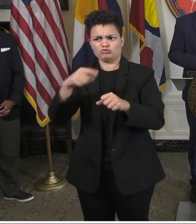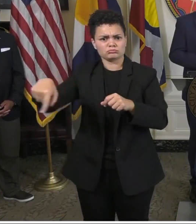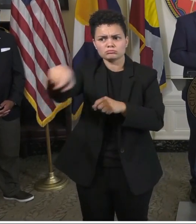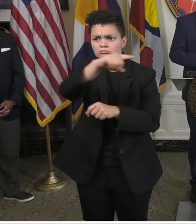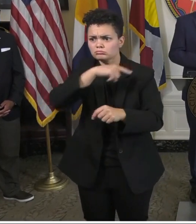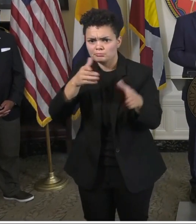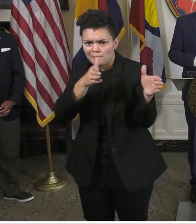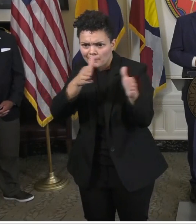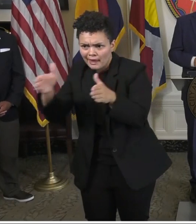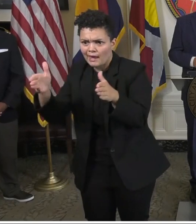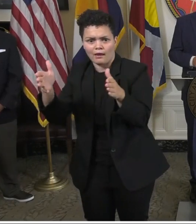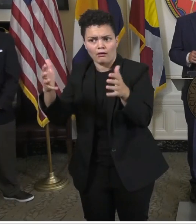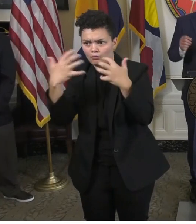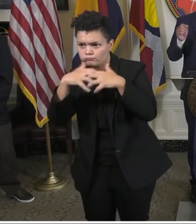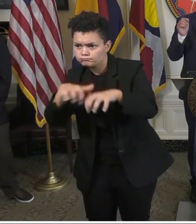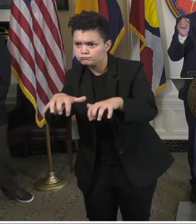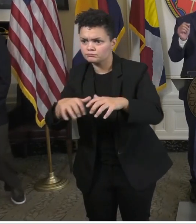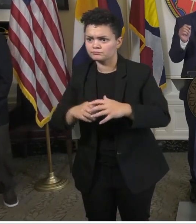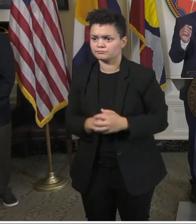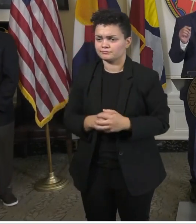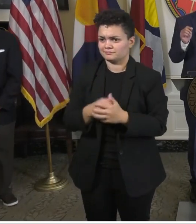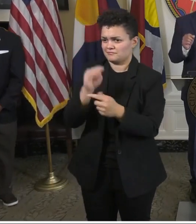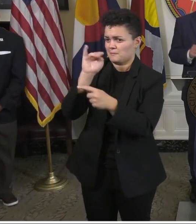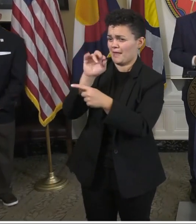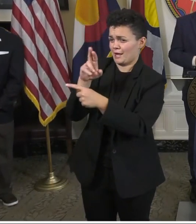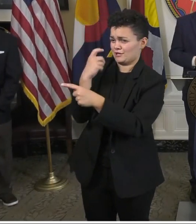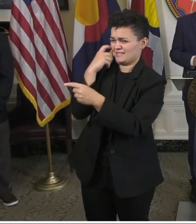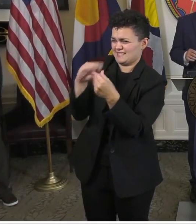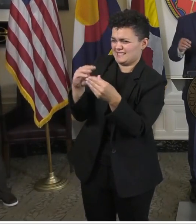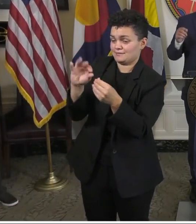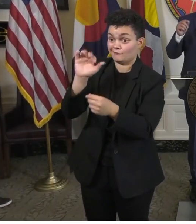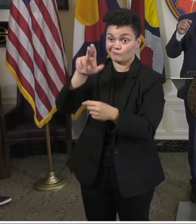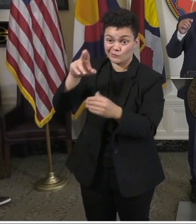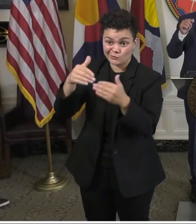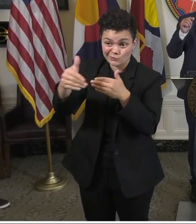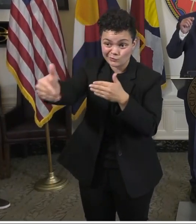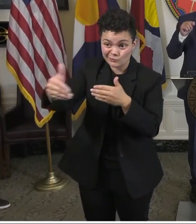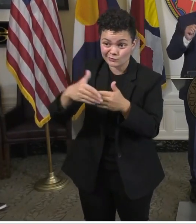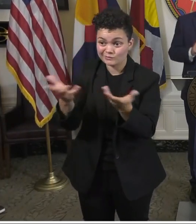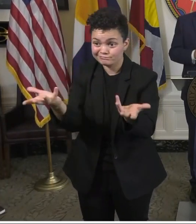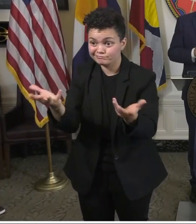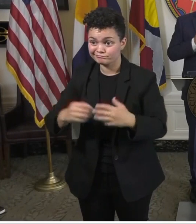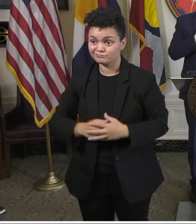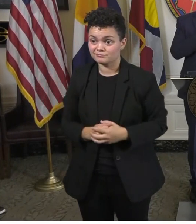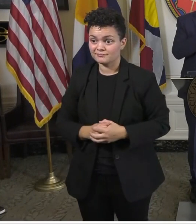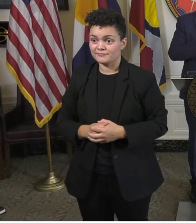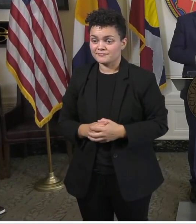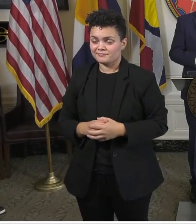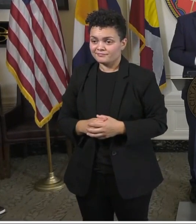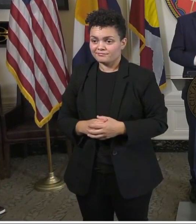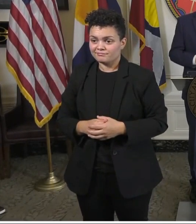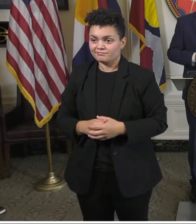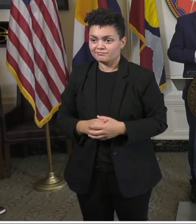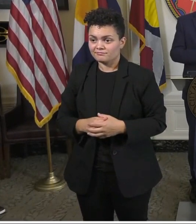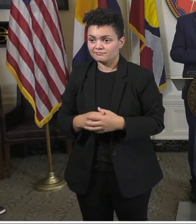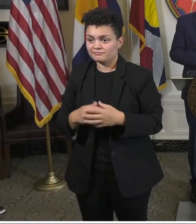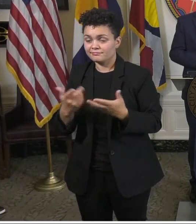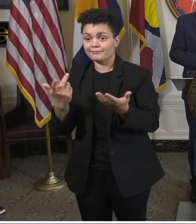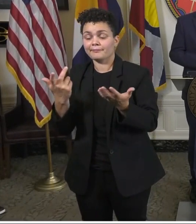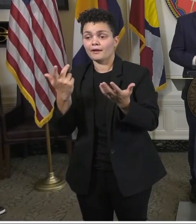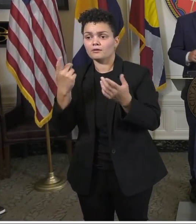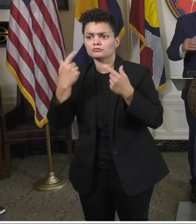mentioned the flu season. You know, we're looking at building out capacity for vaccinations at testing sites. We hope that we